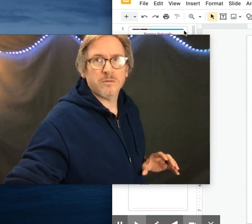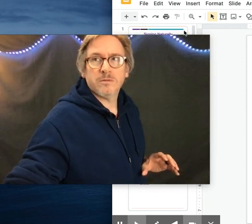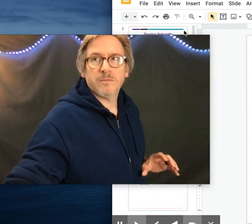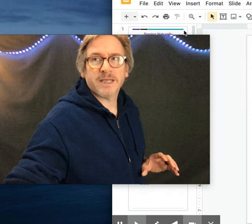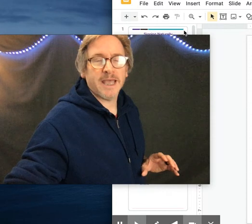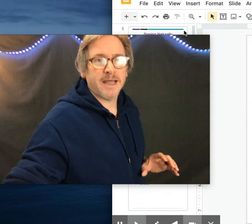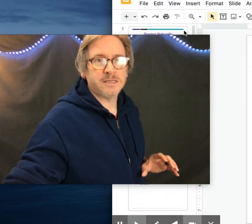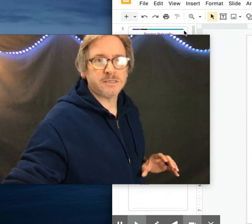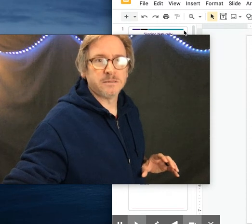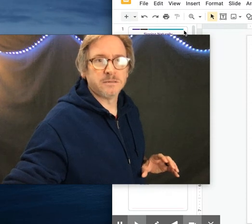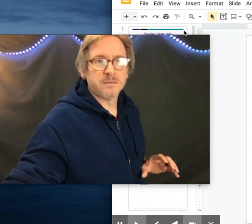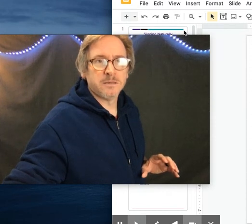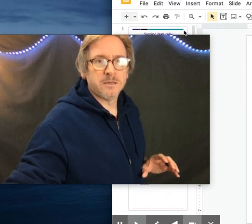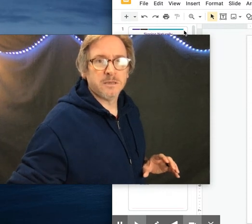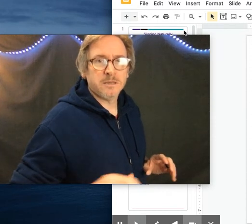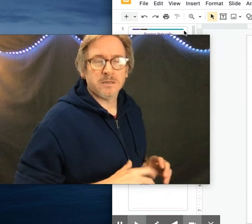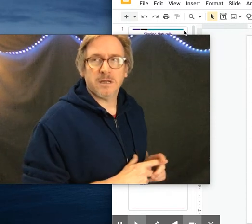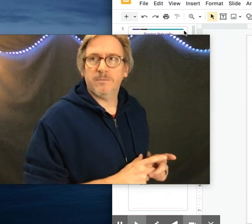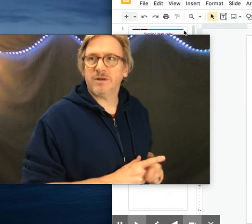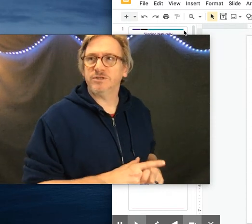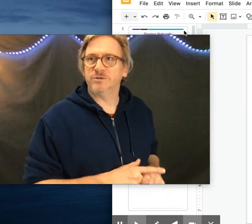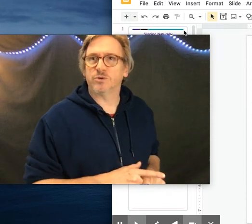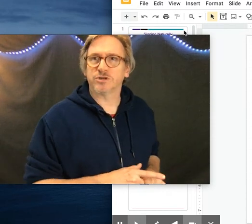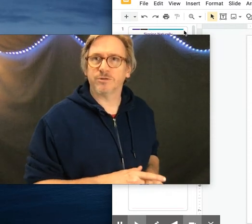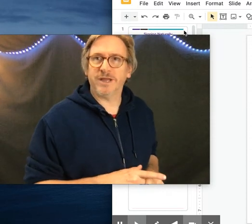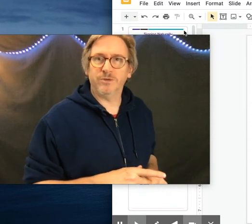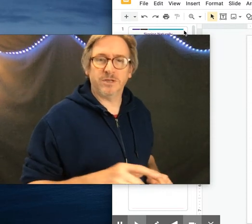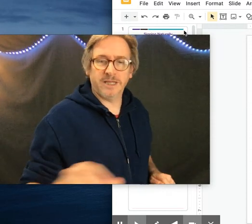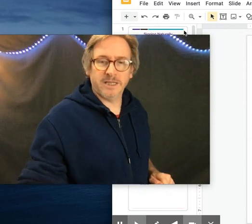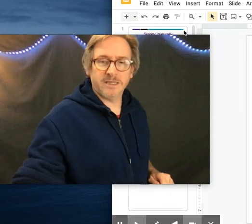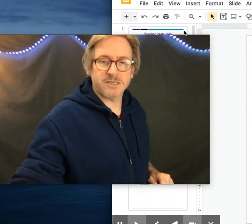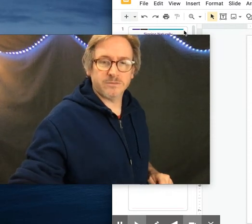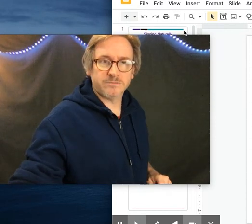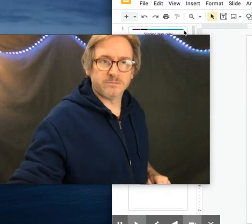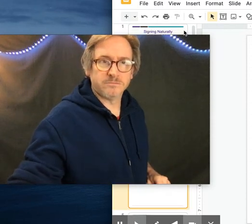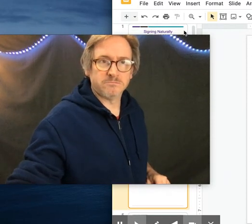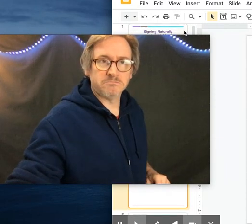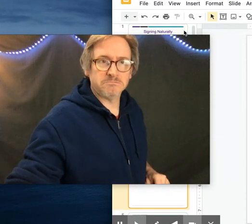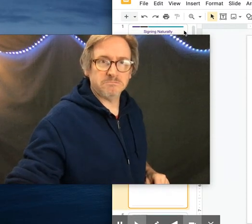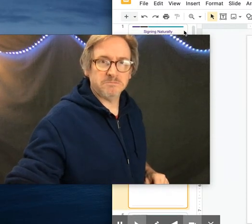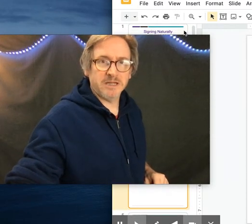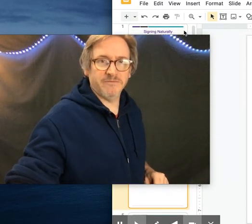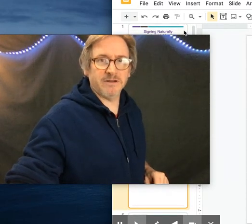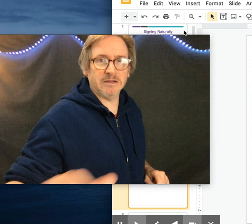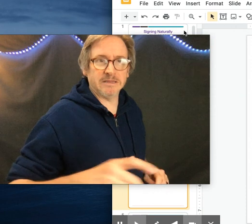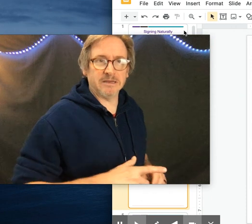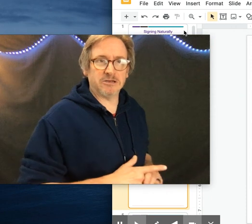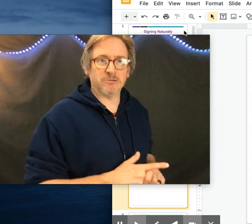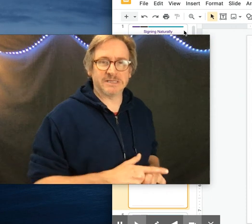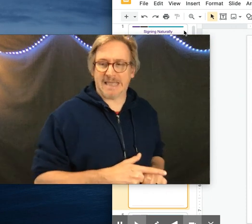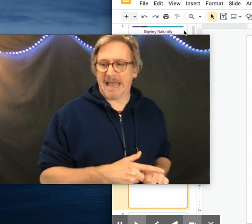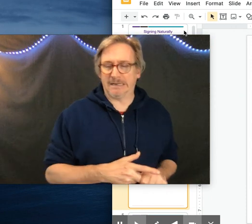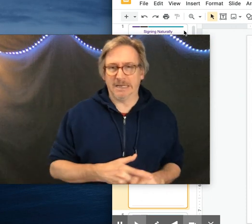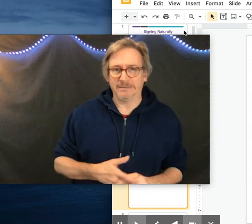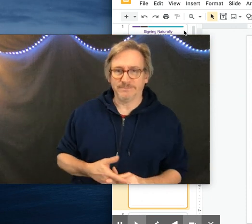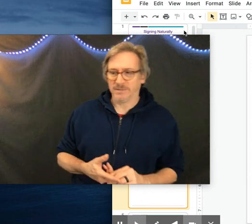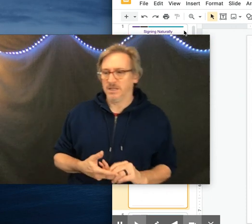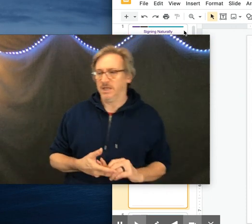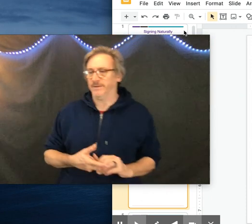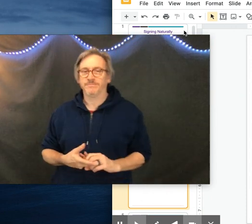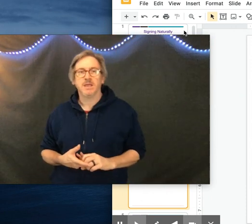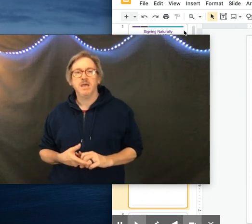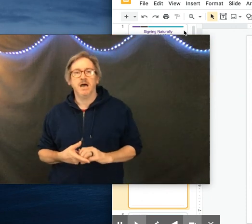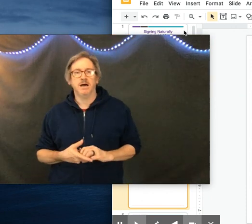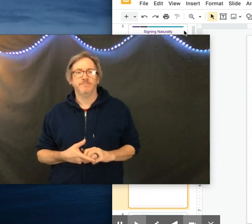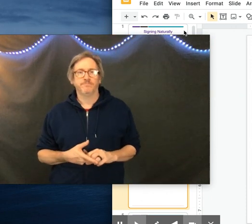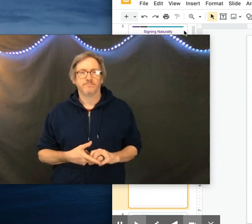moving? Oh, my cat is about to torture my ukulele. So he found out that the term is catgut.